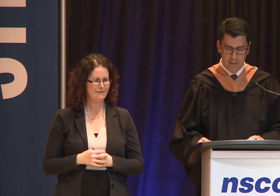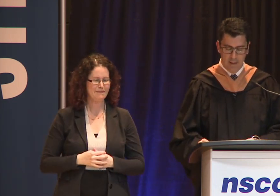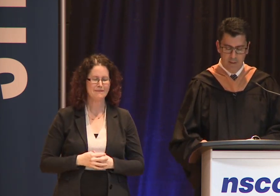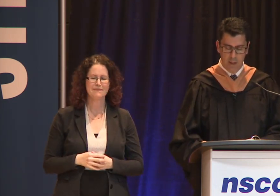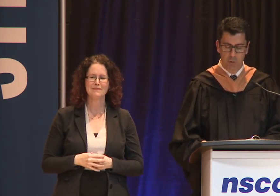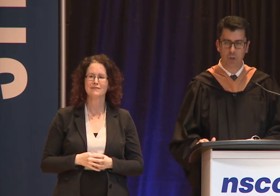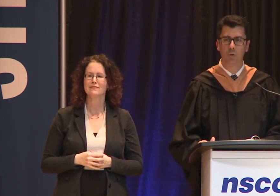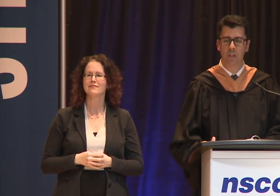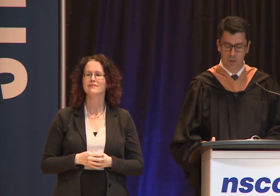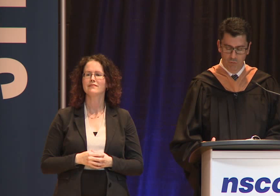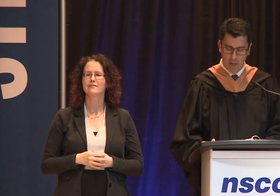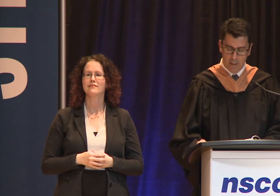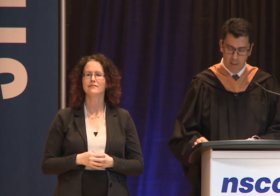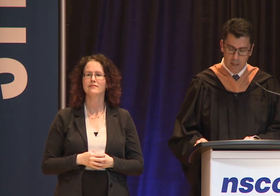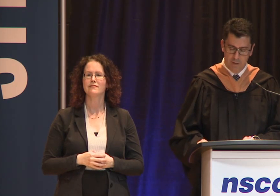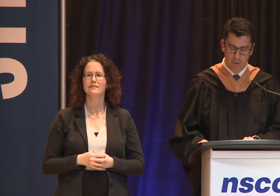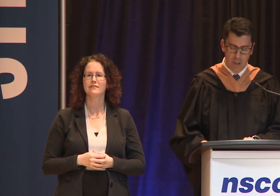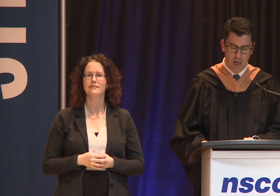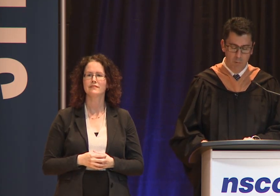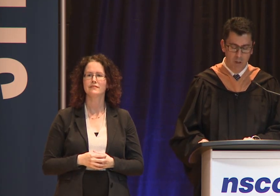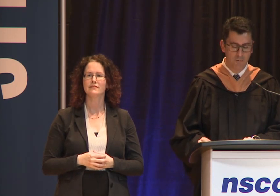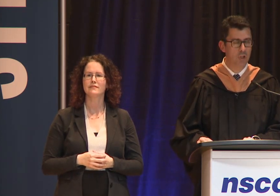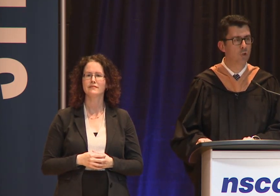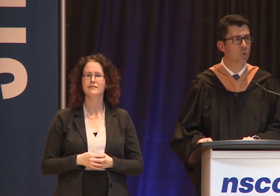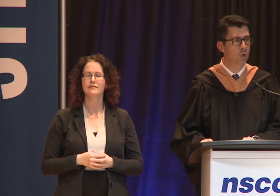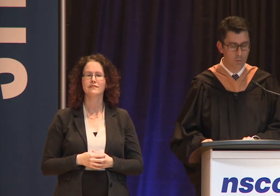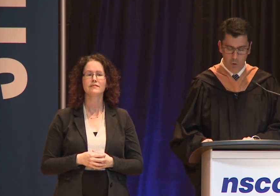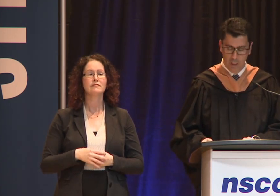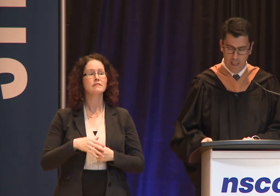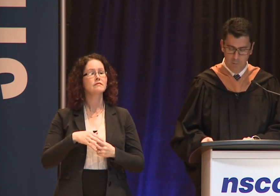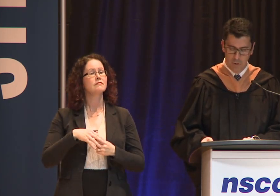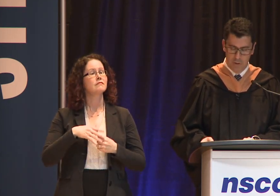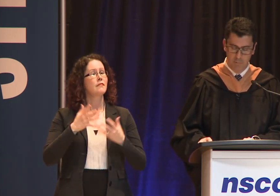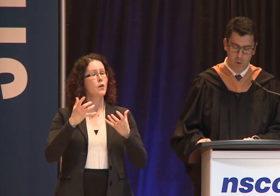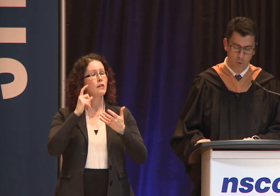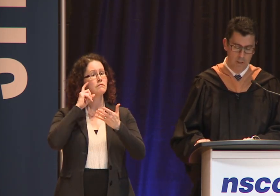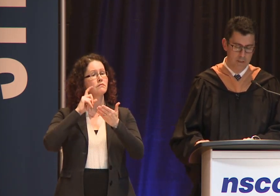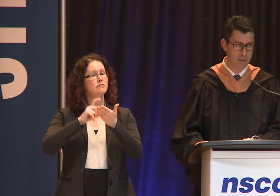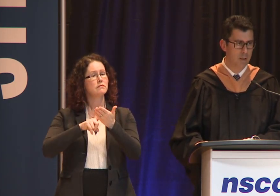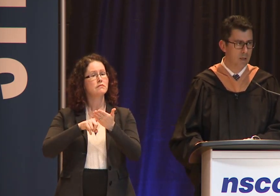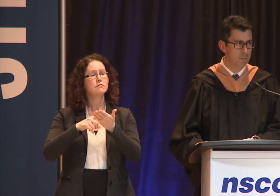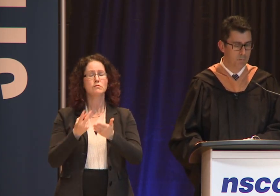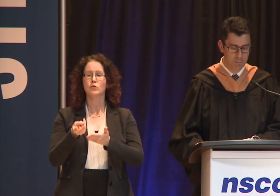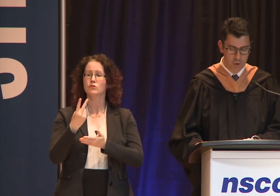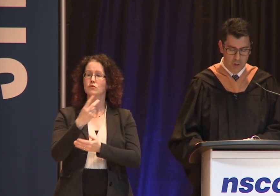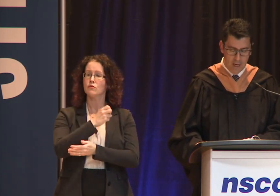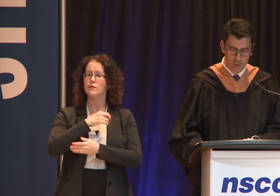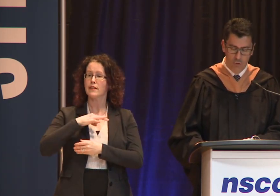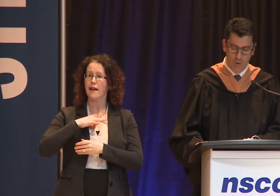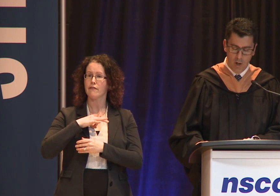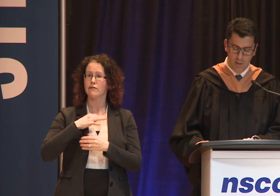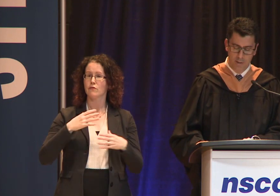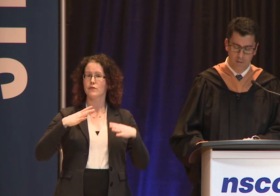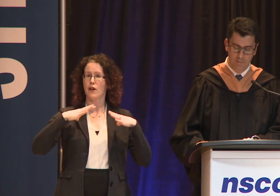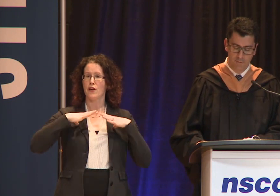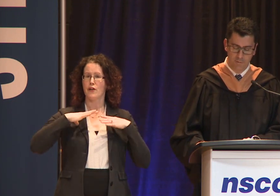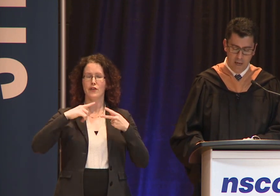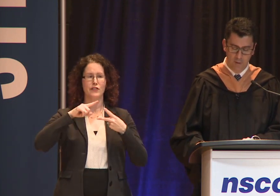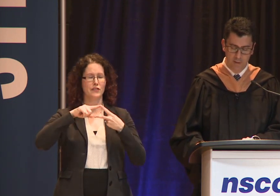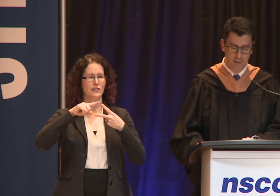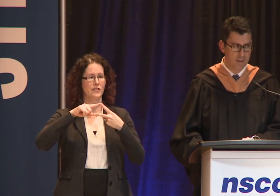I would like to take this opportunity to recognize the retirement of two Lunenburg campus employees, Mr. Andrew